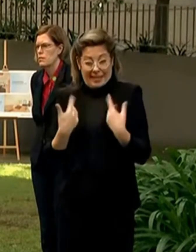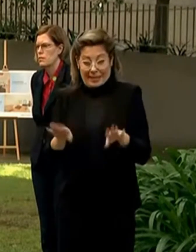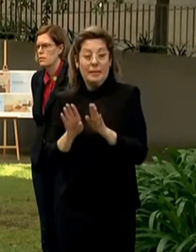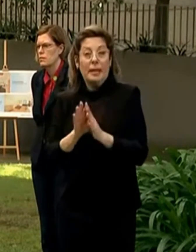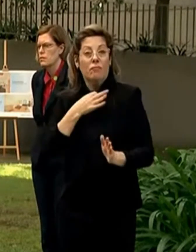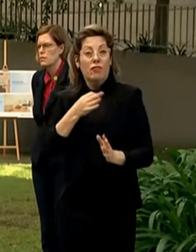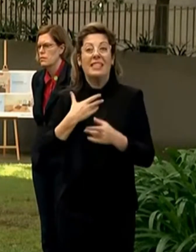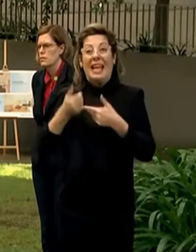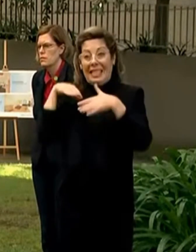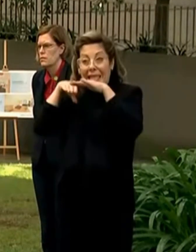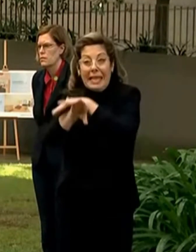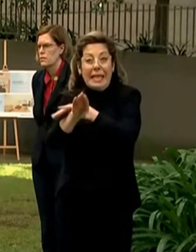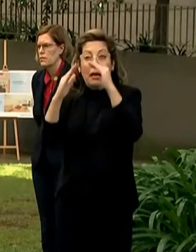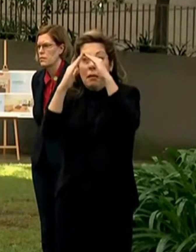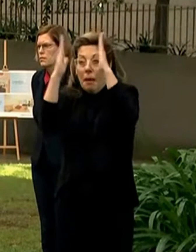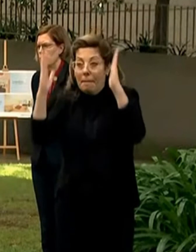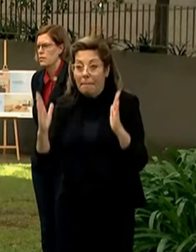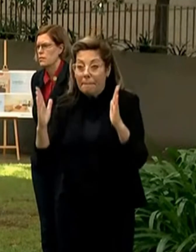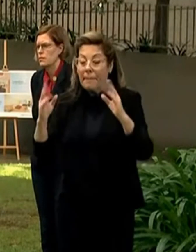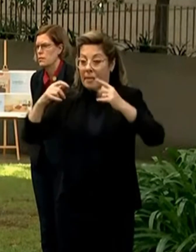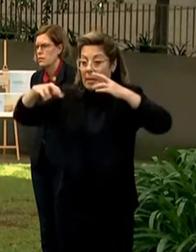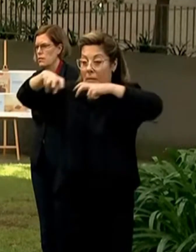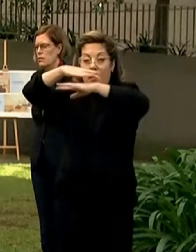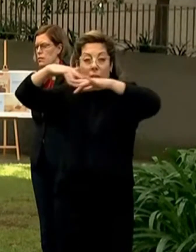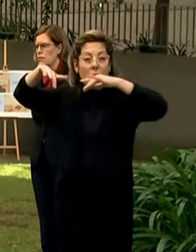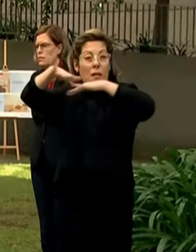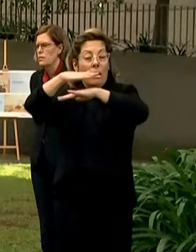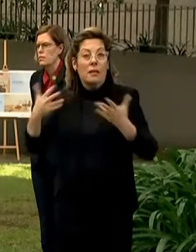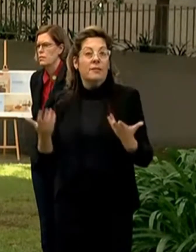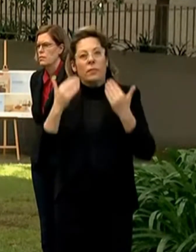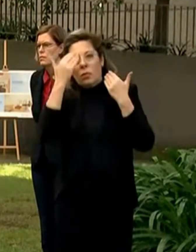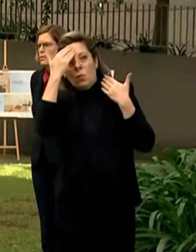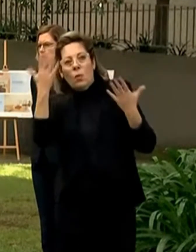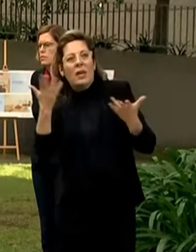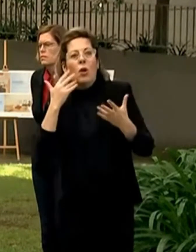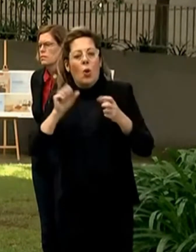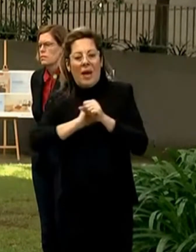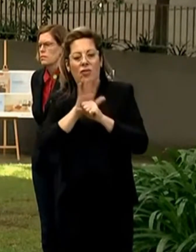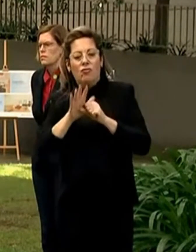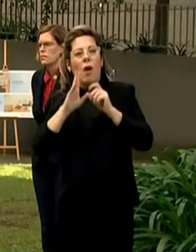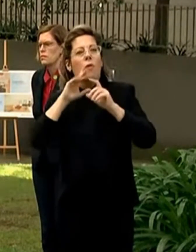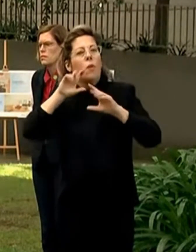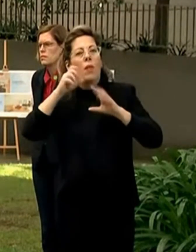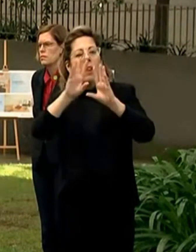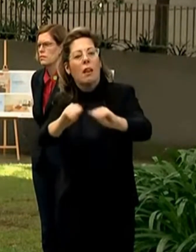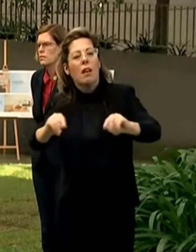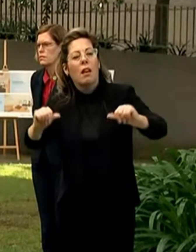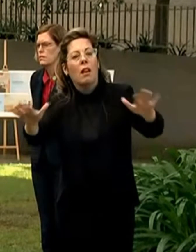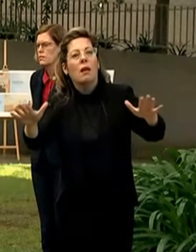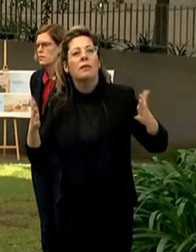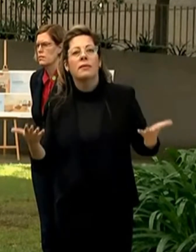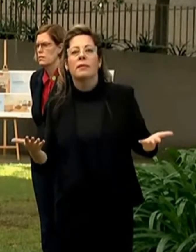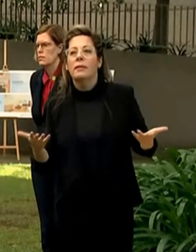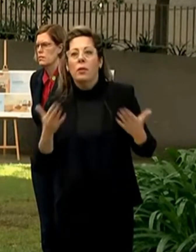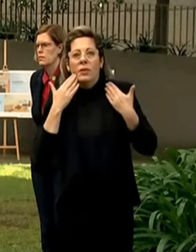being aware, it's just knowing that we have to live with this pandemic. None of us know when the end date is, but what I do know is life will be much